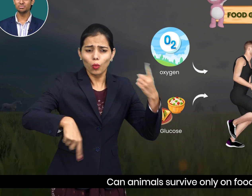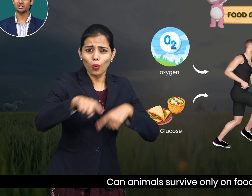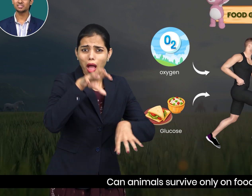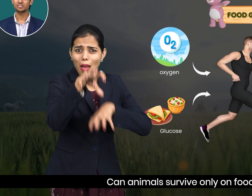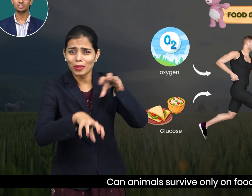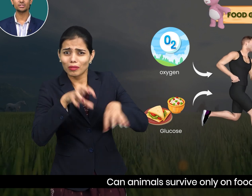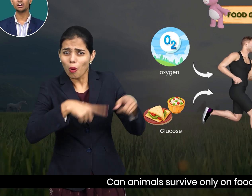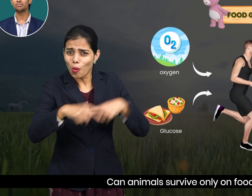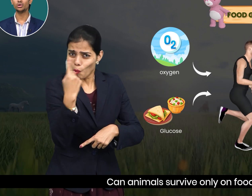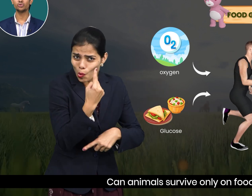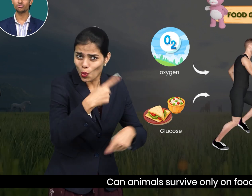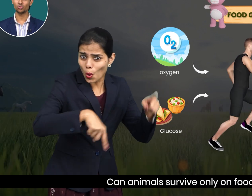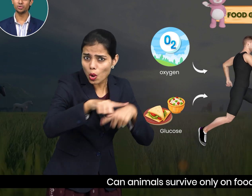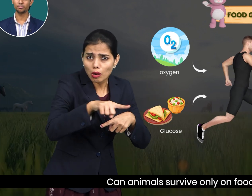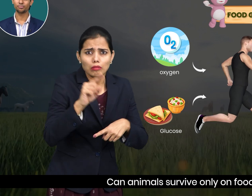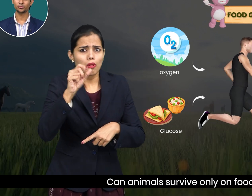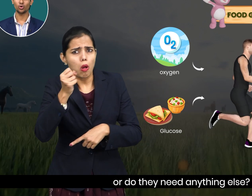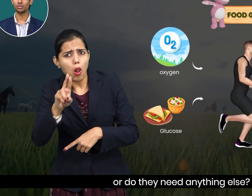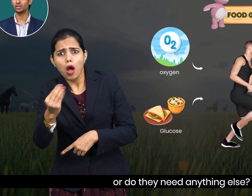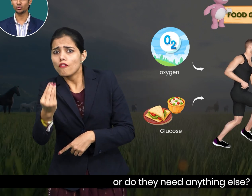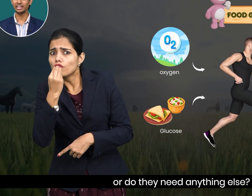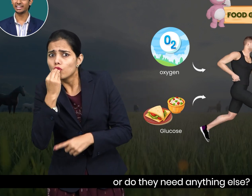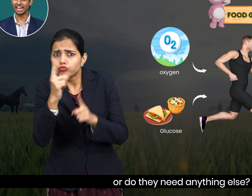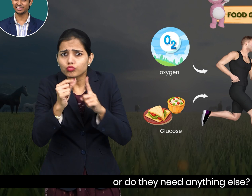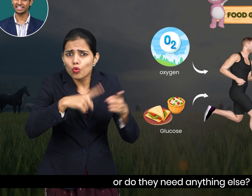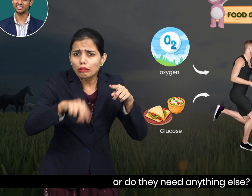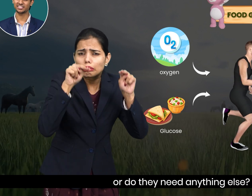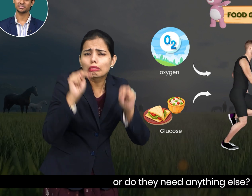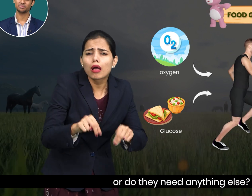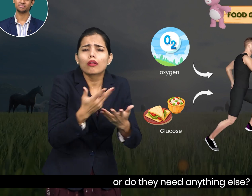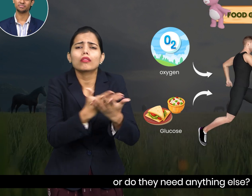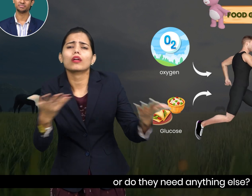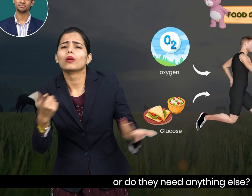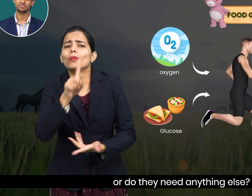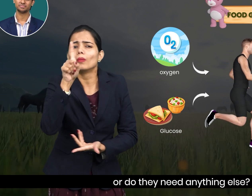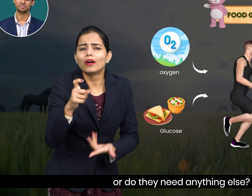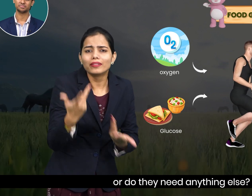Can animals survive only on food, or do they need anything else?